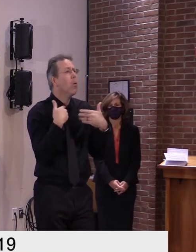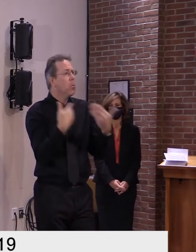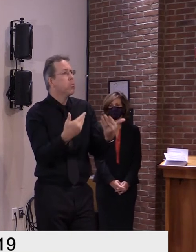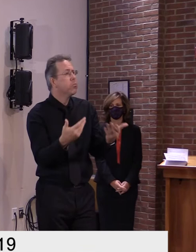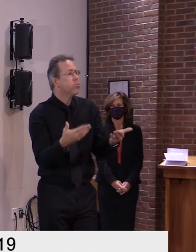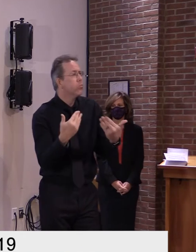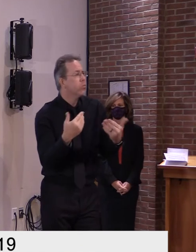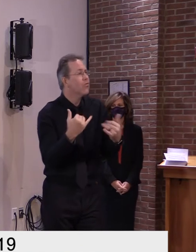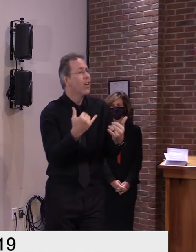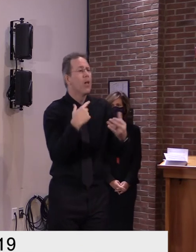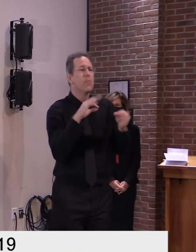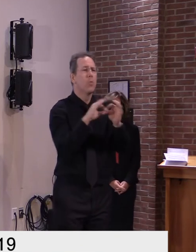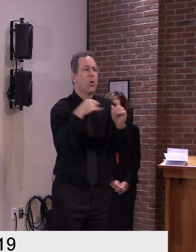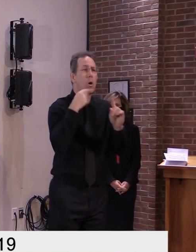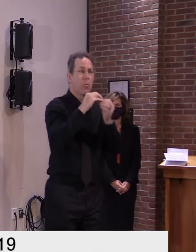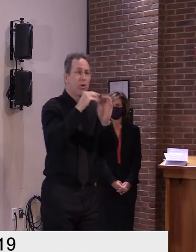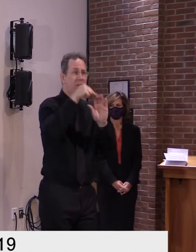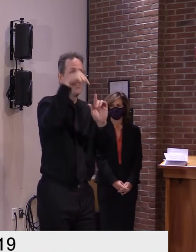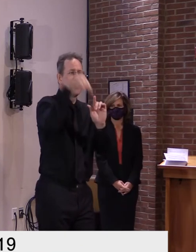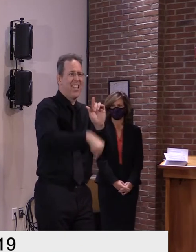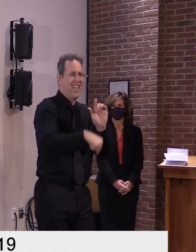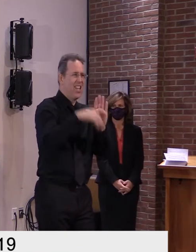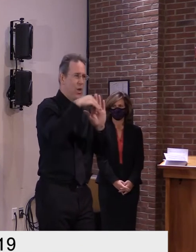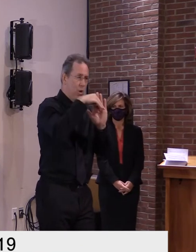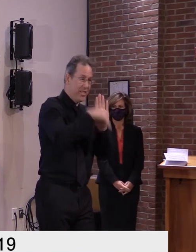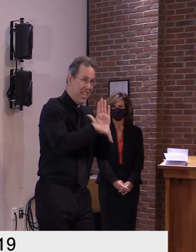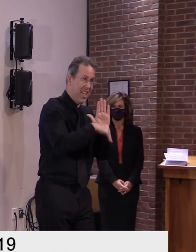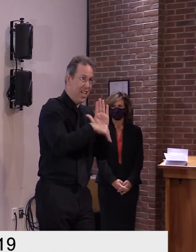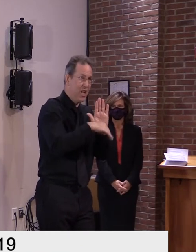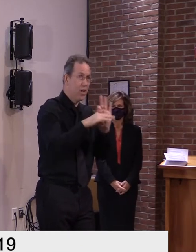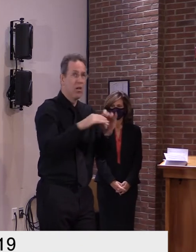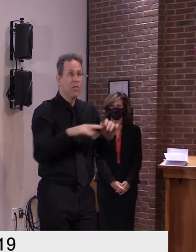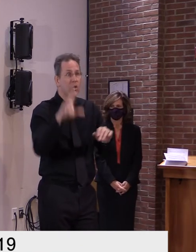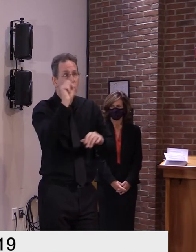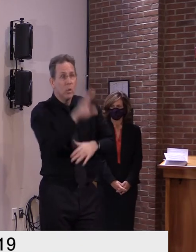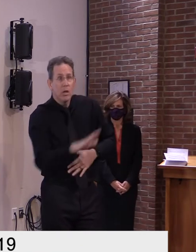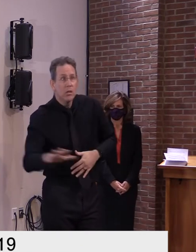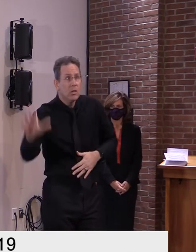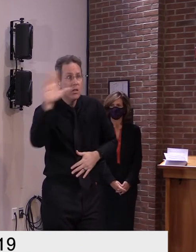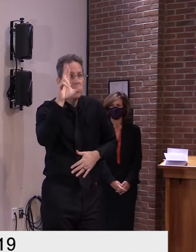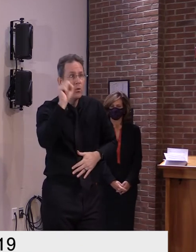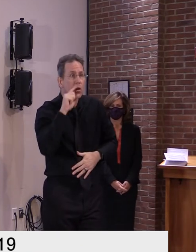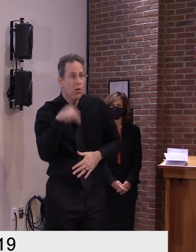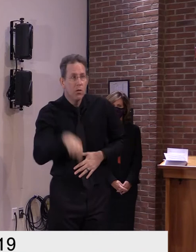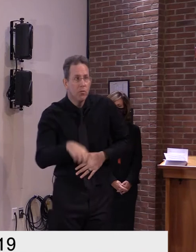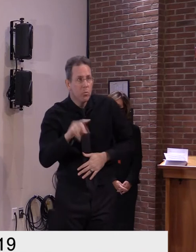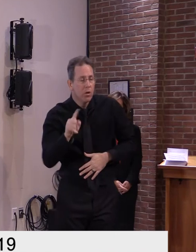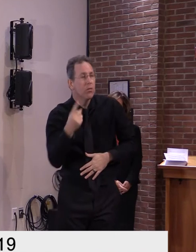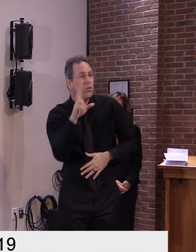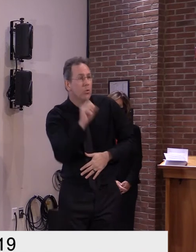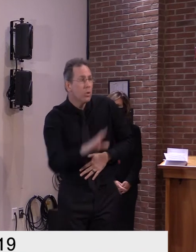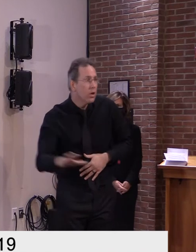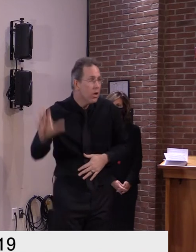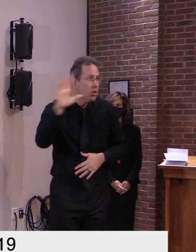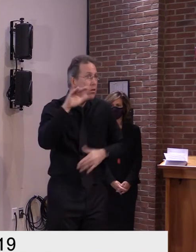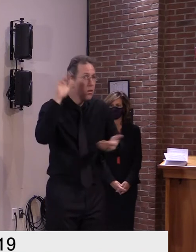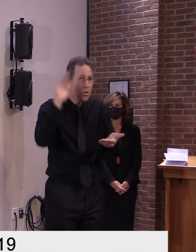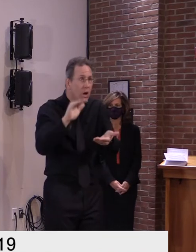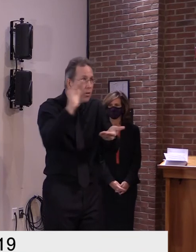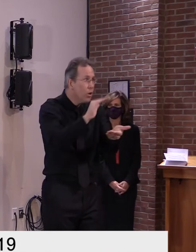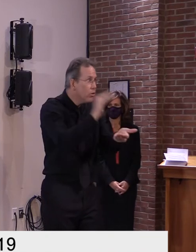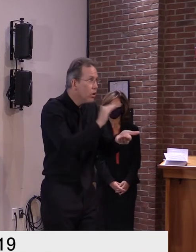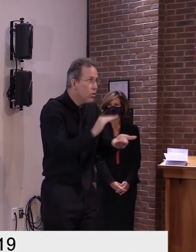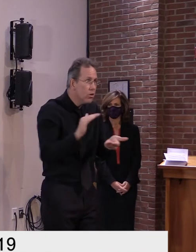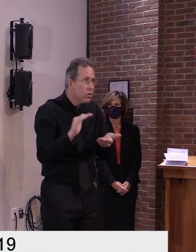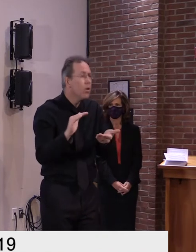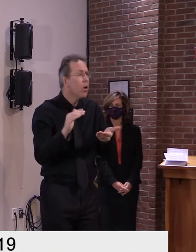decline throughout the region, then we'll start doing the travel map again and opening up counties as we